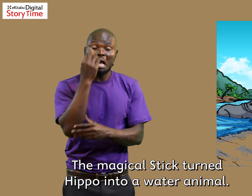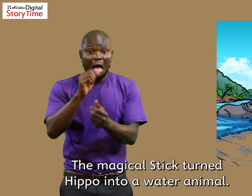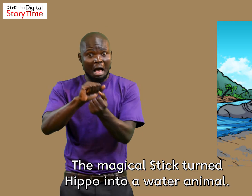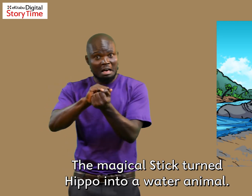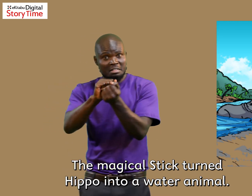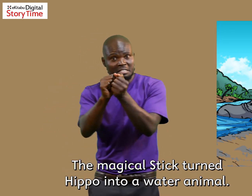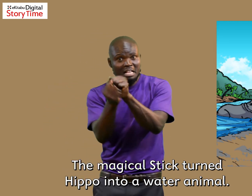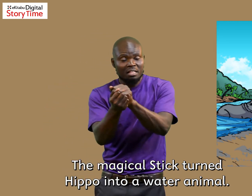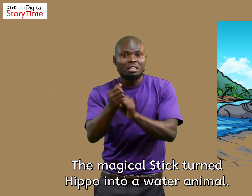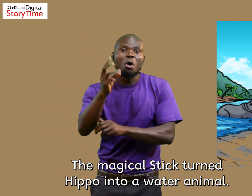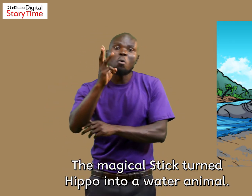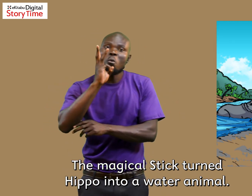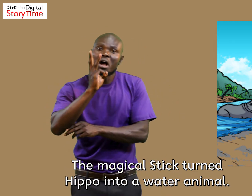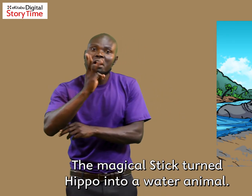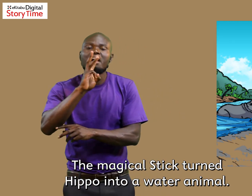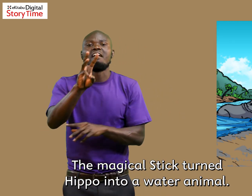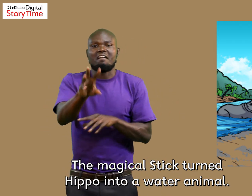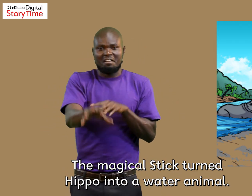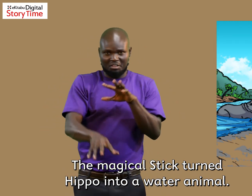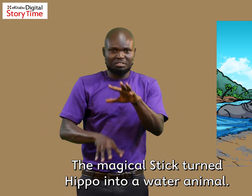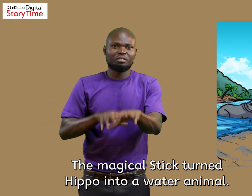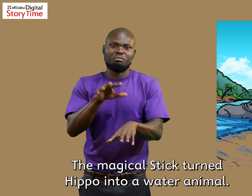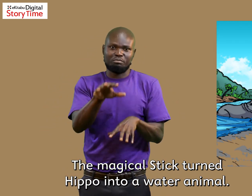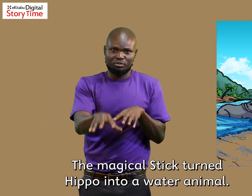The magical stick turned Hippo into a water animal.